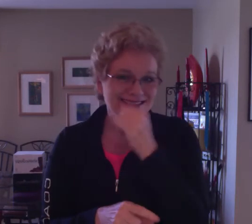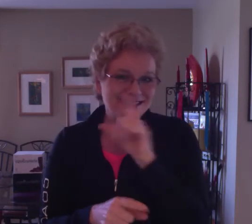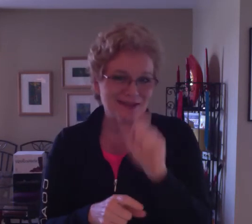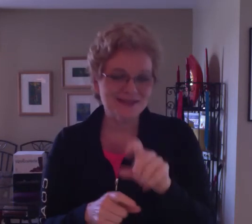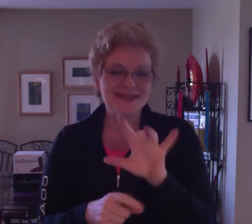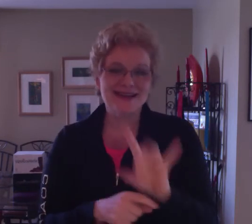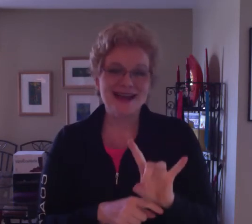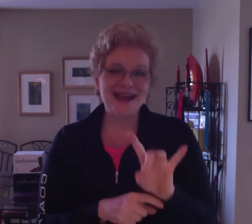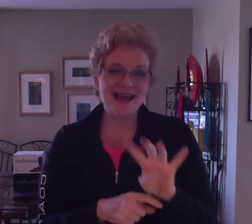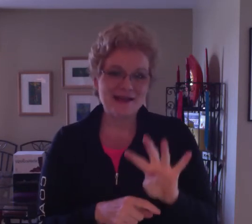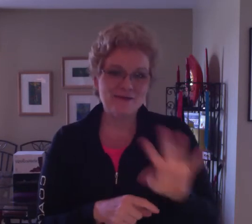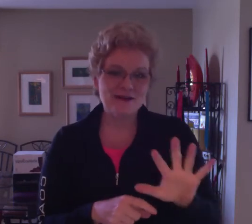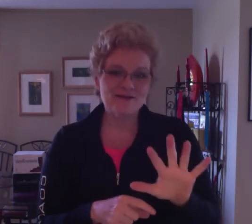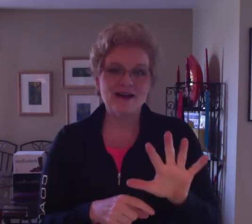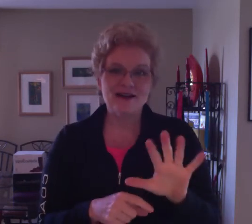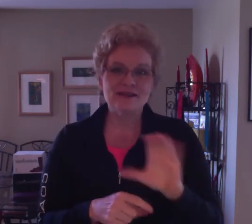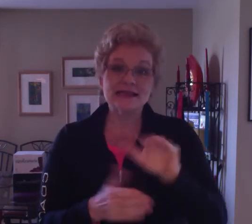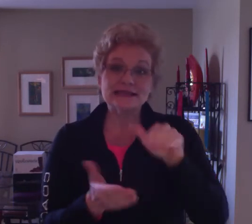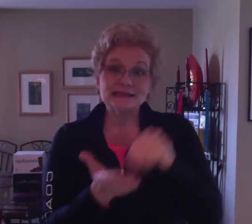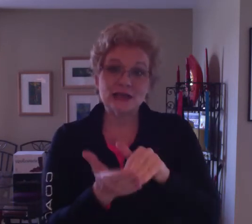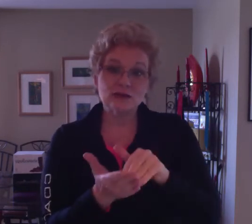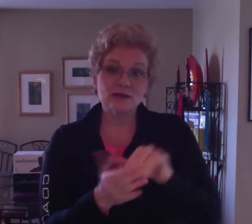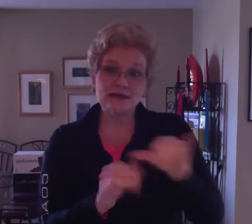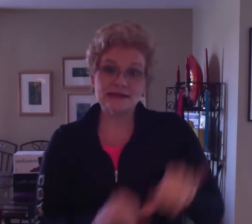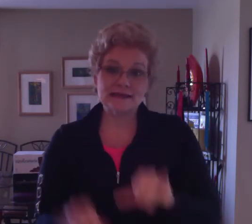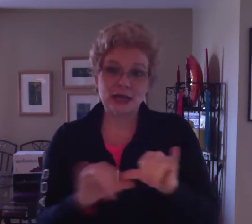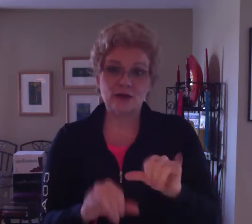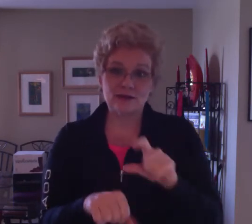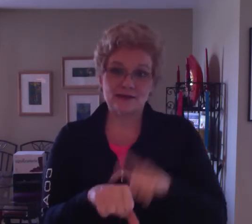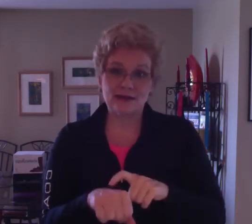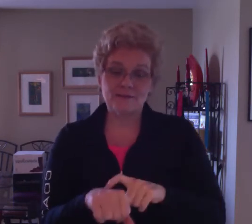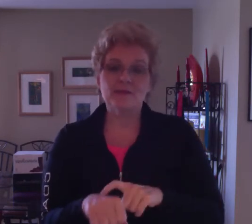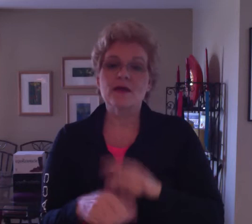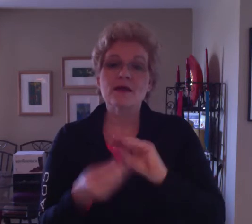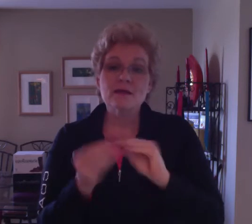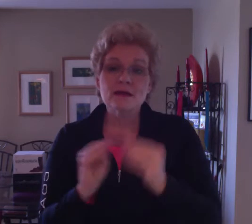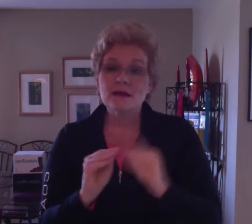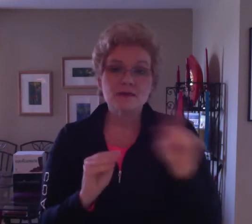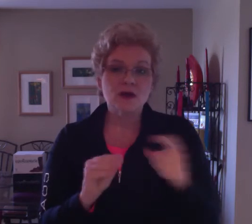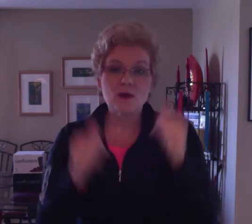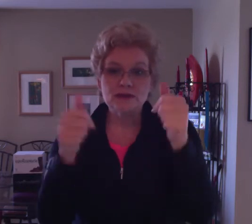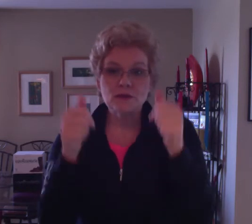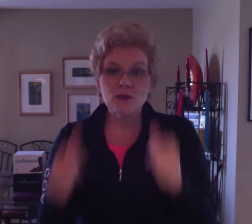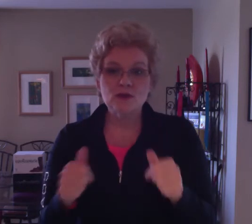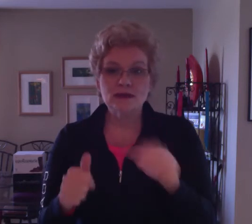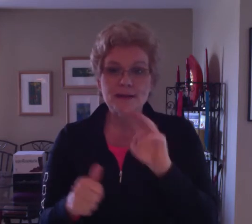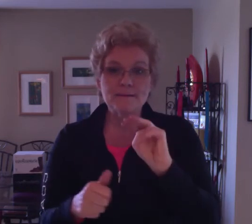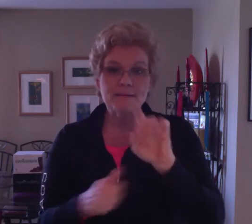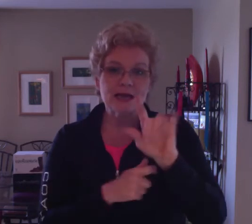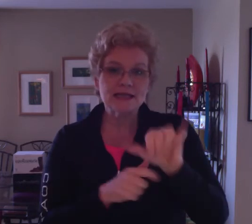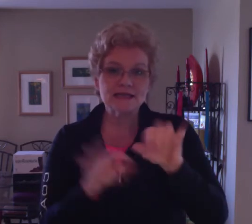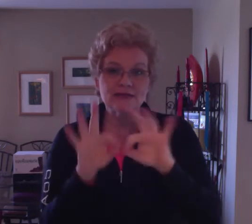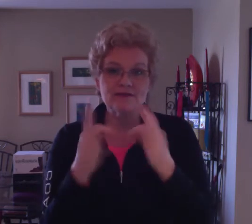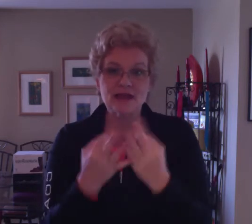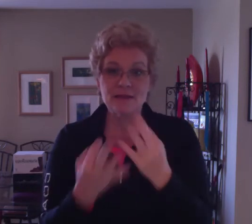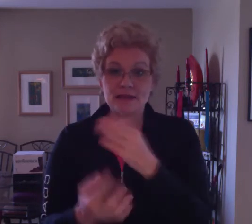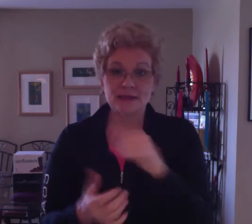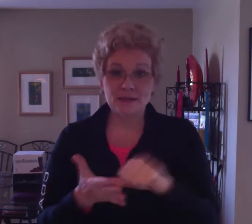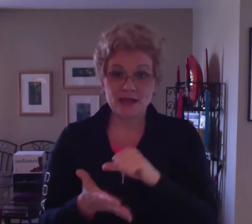8:45 Central Standard Time. The number is always posted on the family page, but put this down in your pad and also